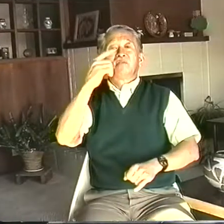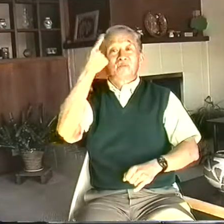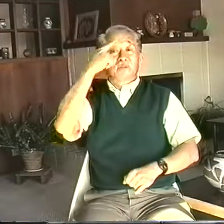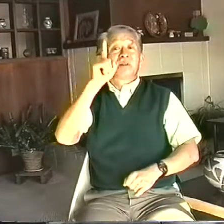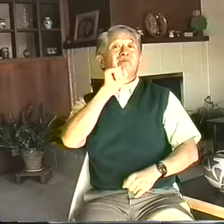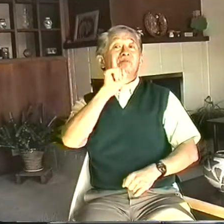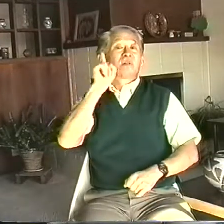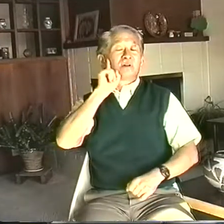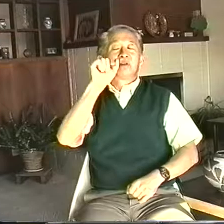Deaf,